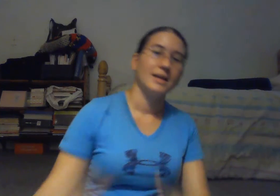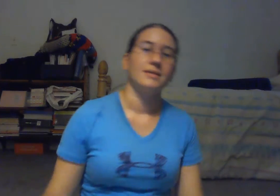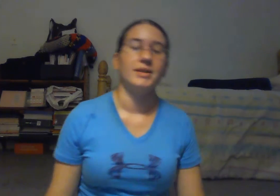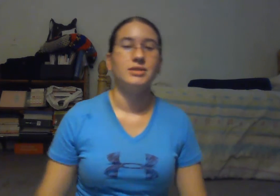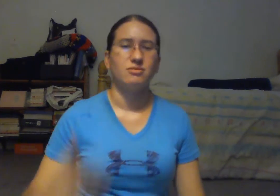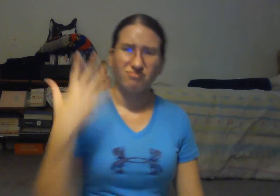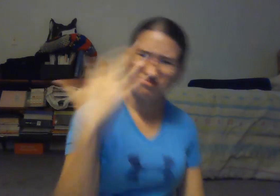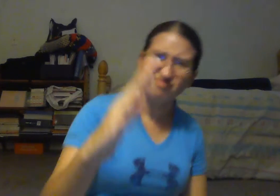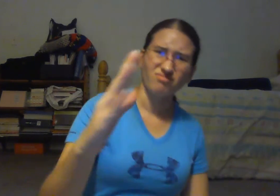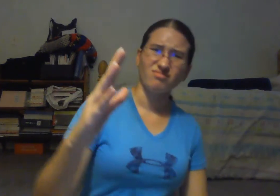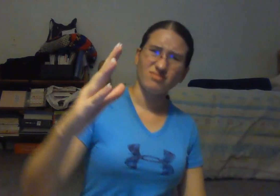Right?